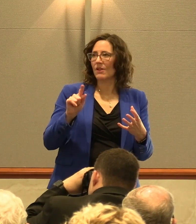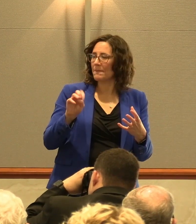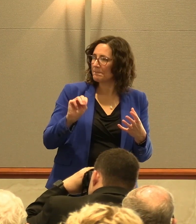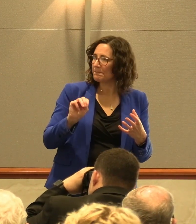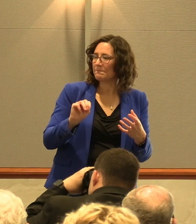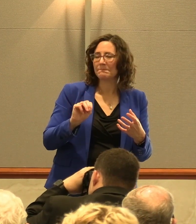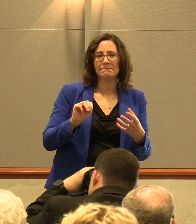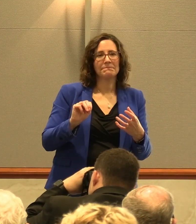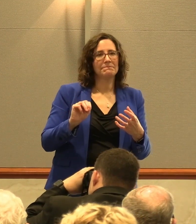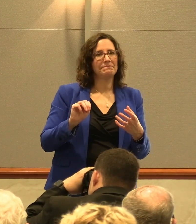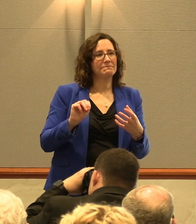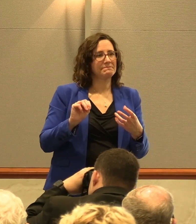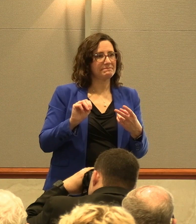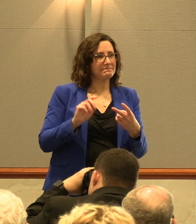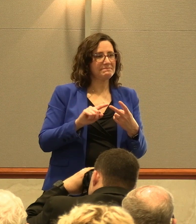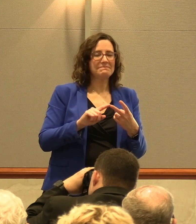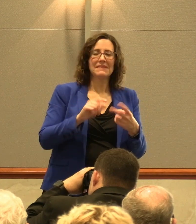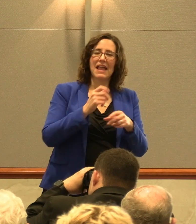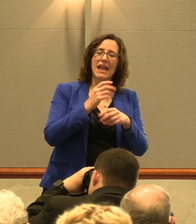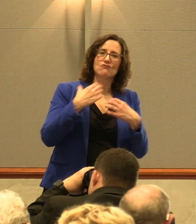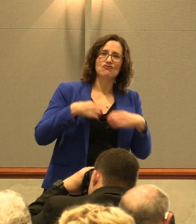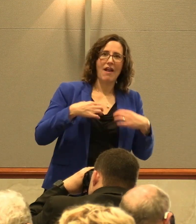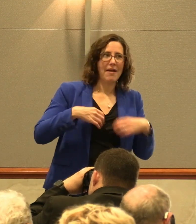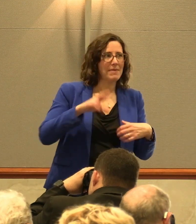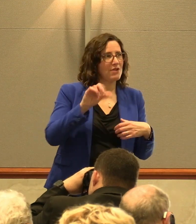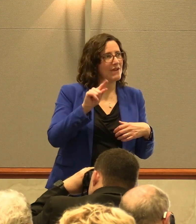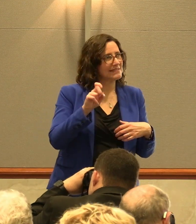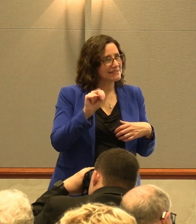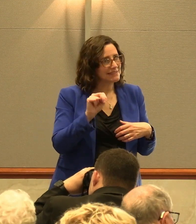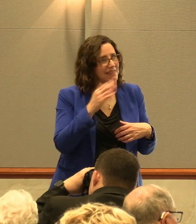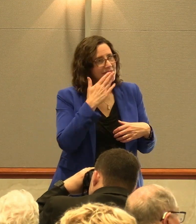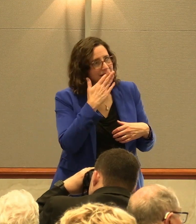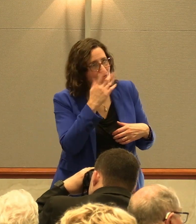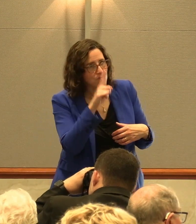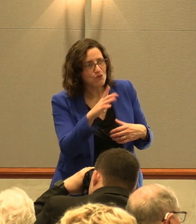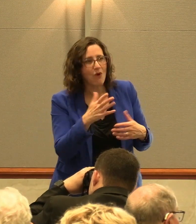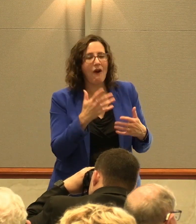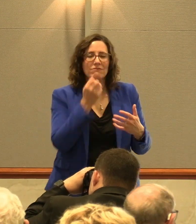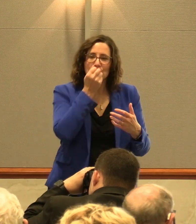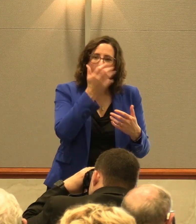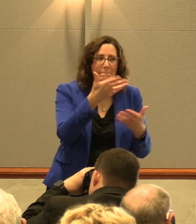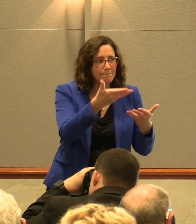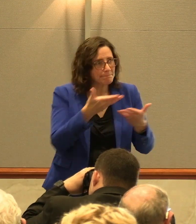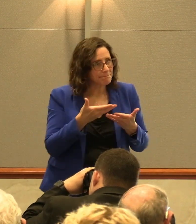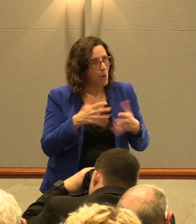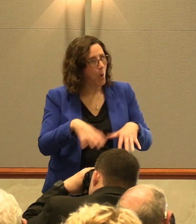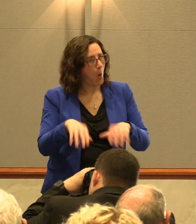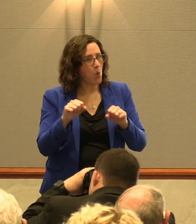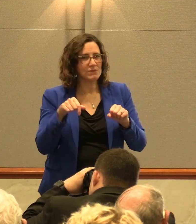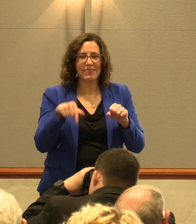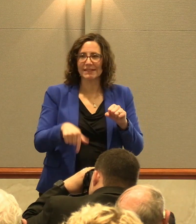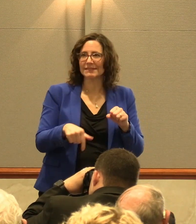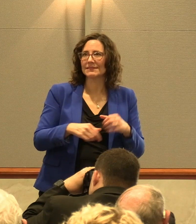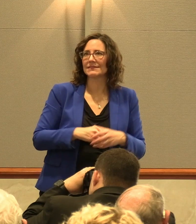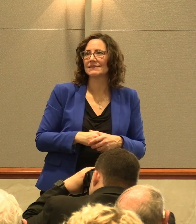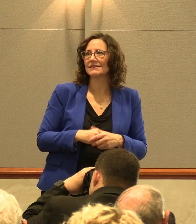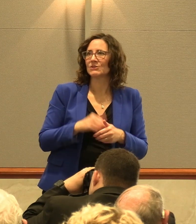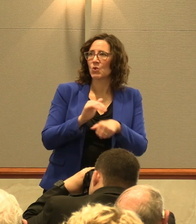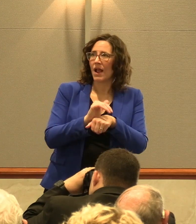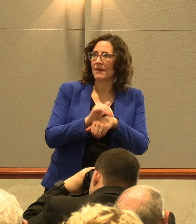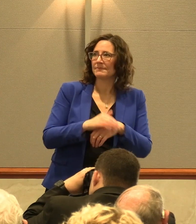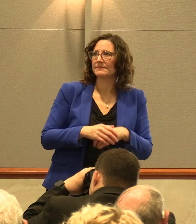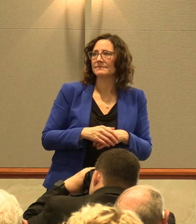and Rabbi Raskin. Thank you for your hospitality in hosting us this